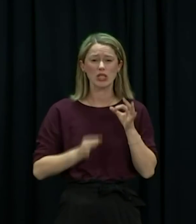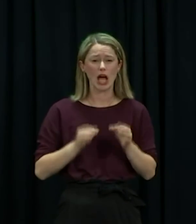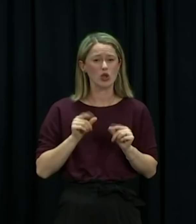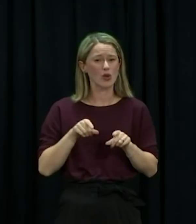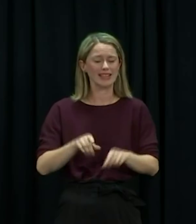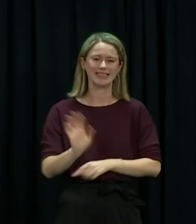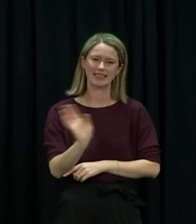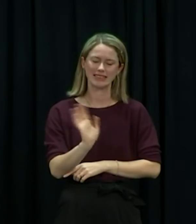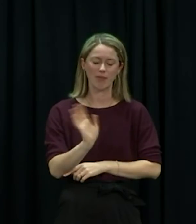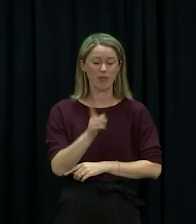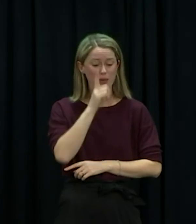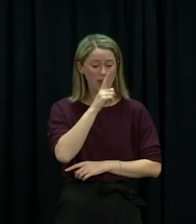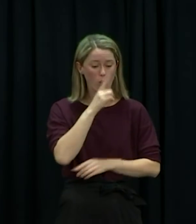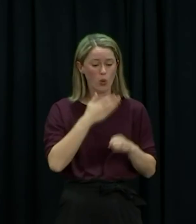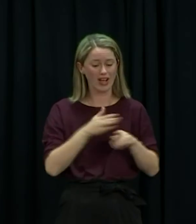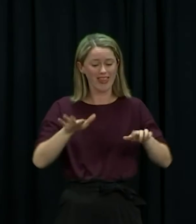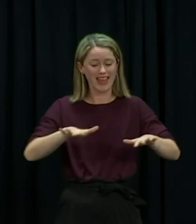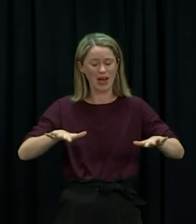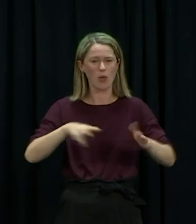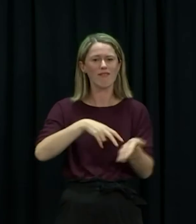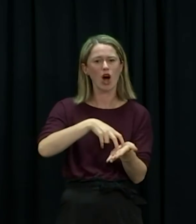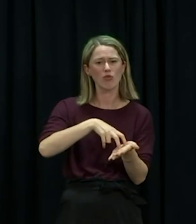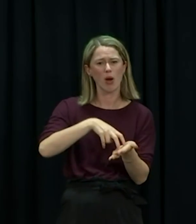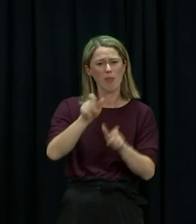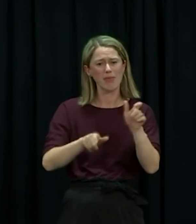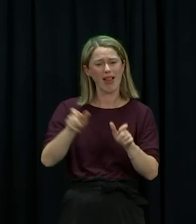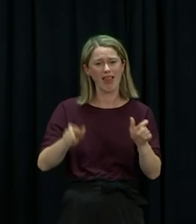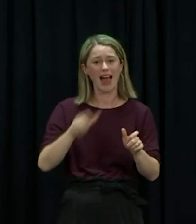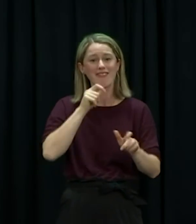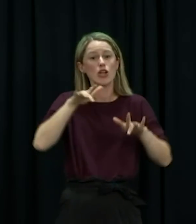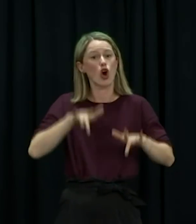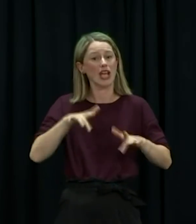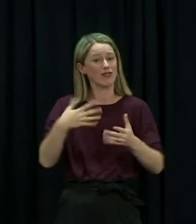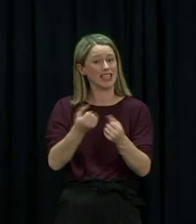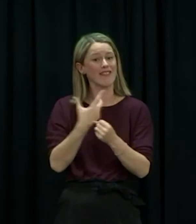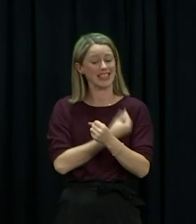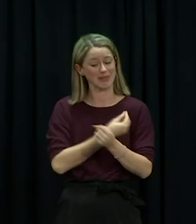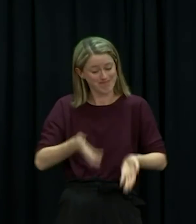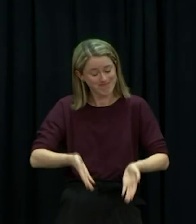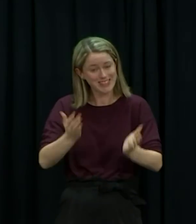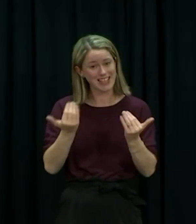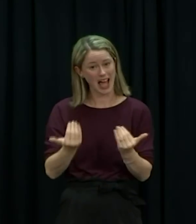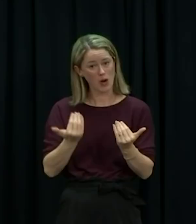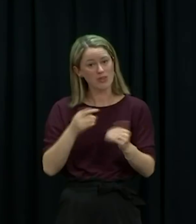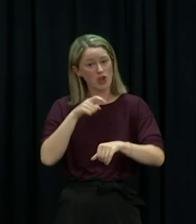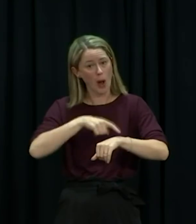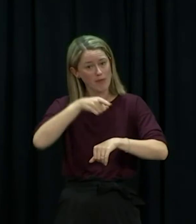decision, but we need to have the people who work with vulnerable communities who haven't been vaccinated to now take this extra